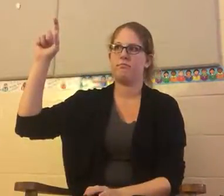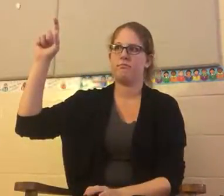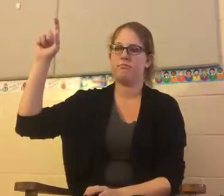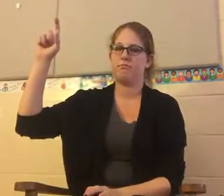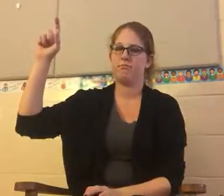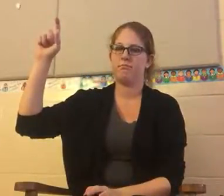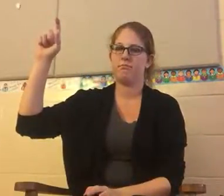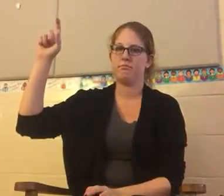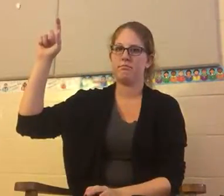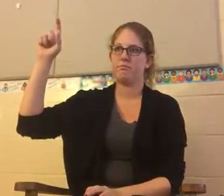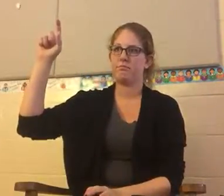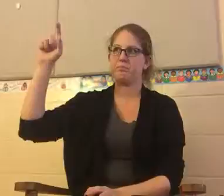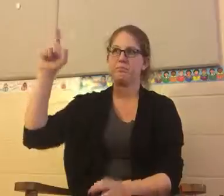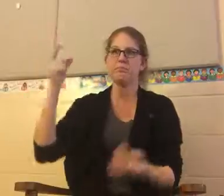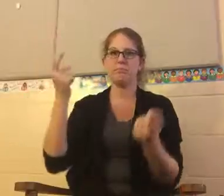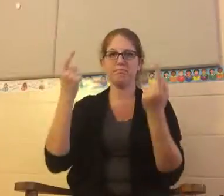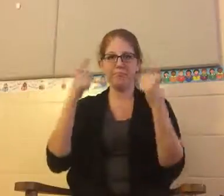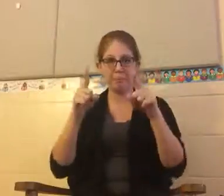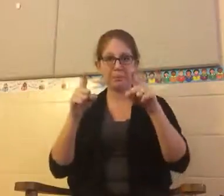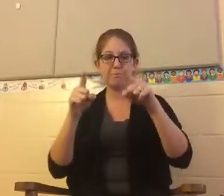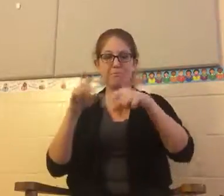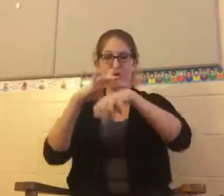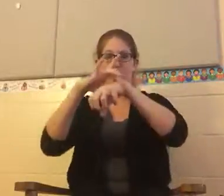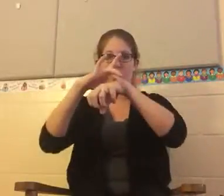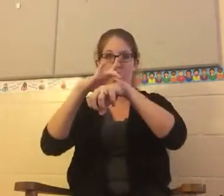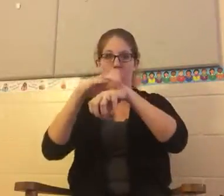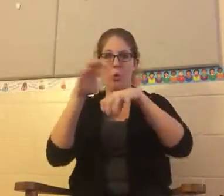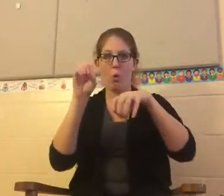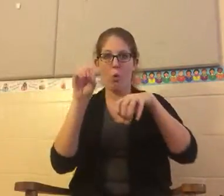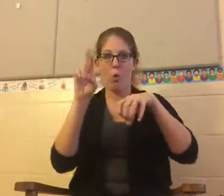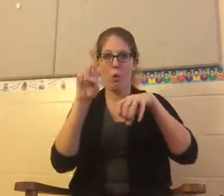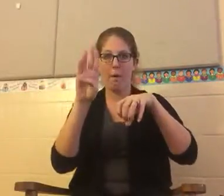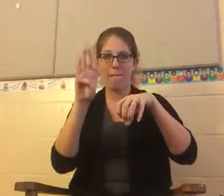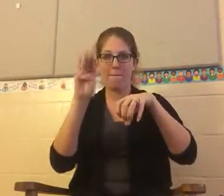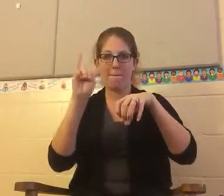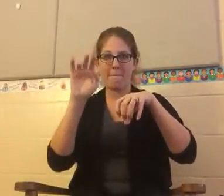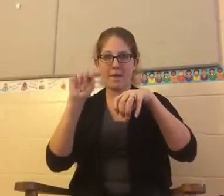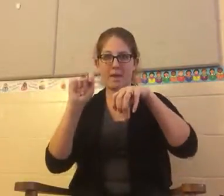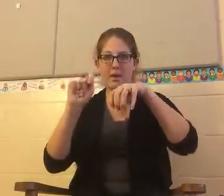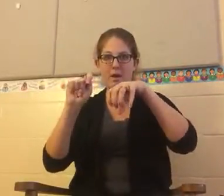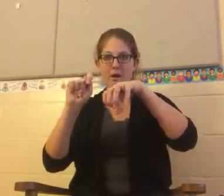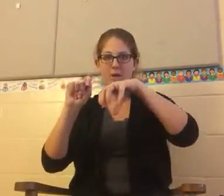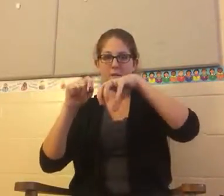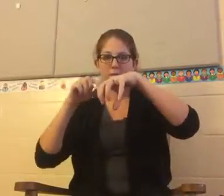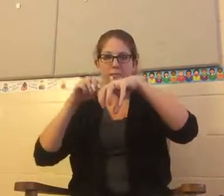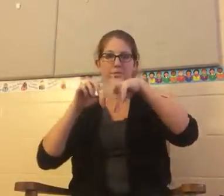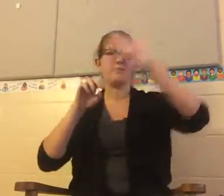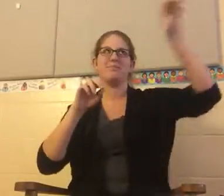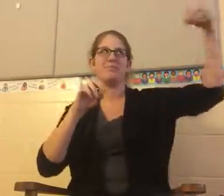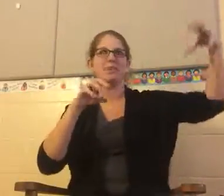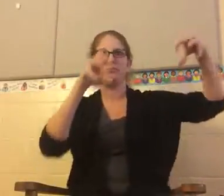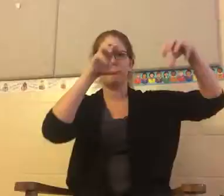While Earth orbits or revolves around the sun, the moon orbits or revolves.